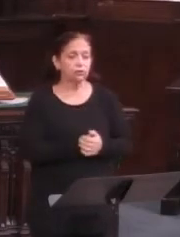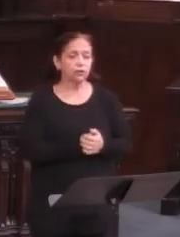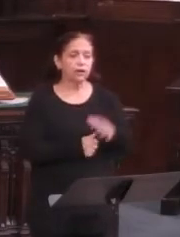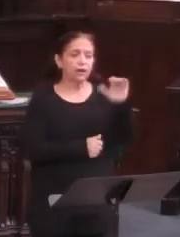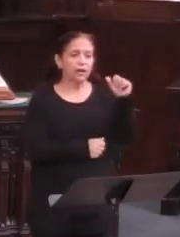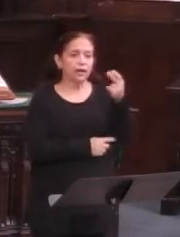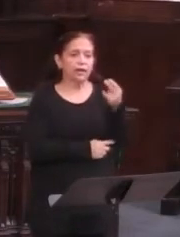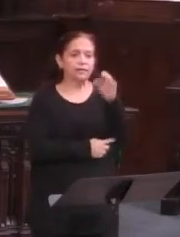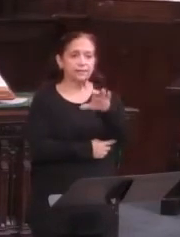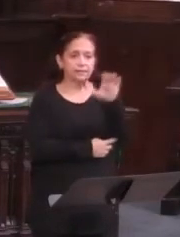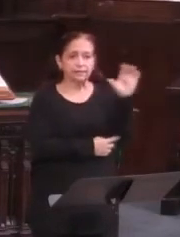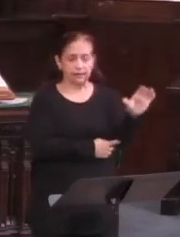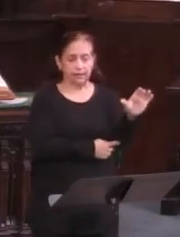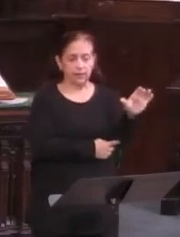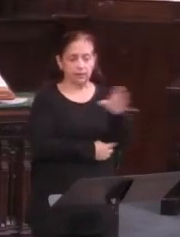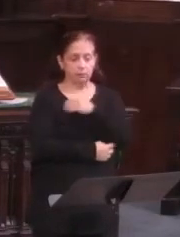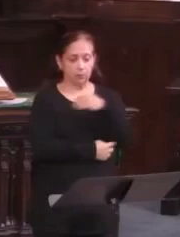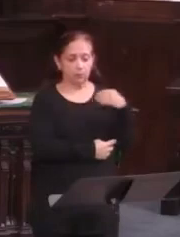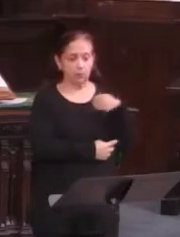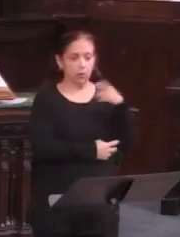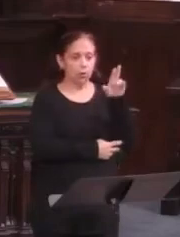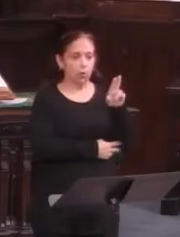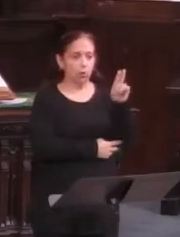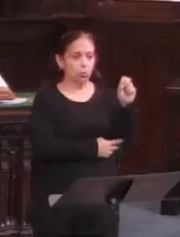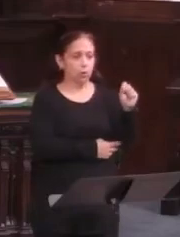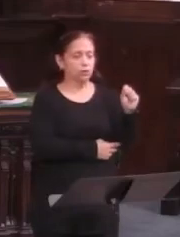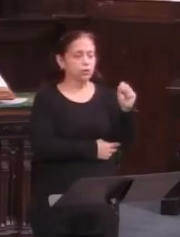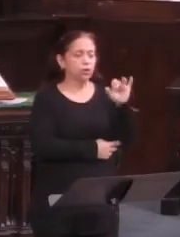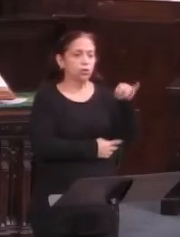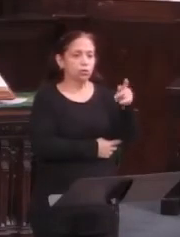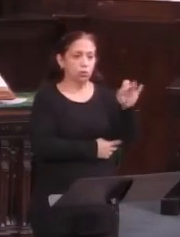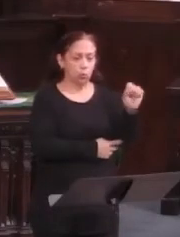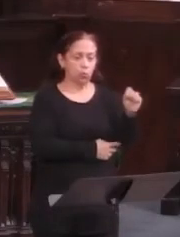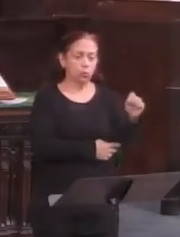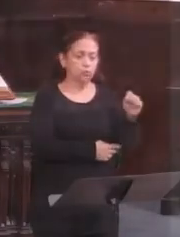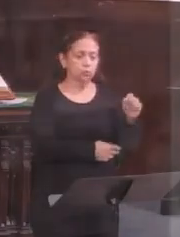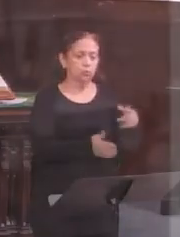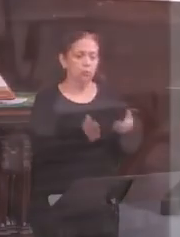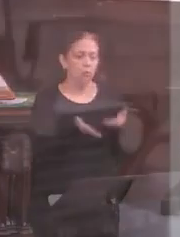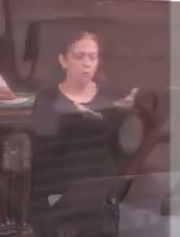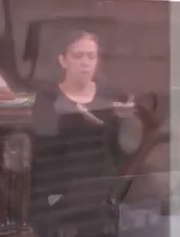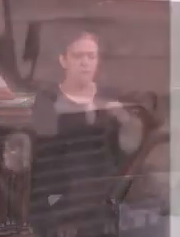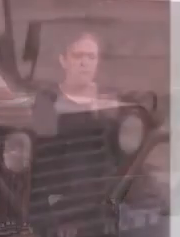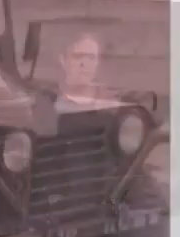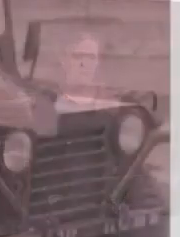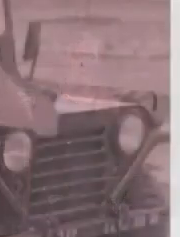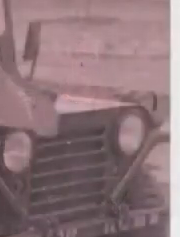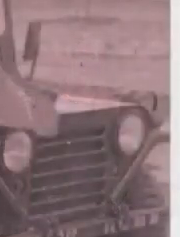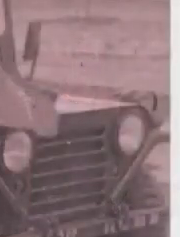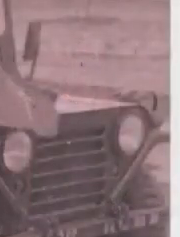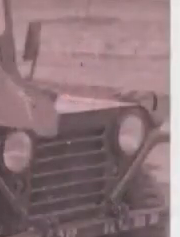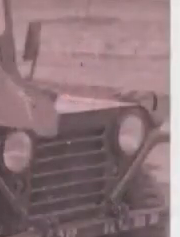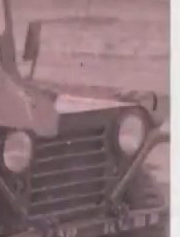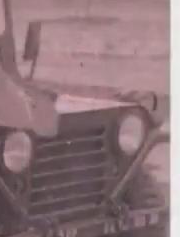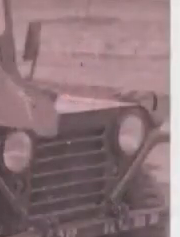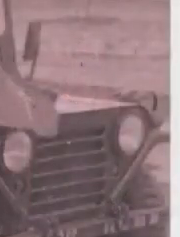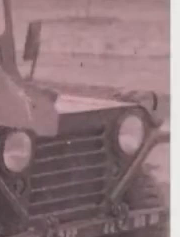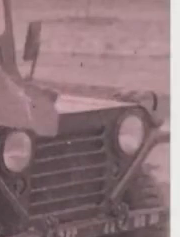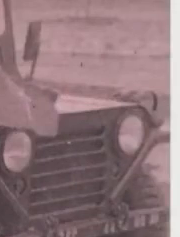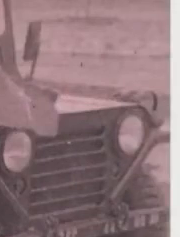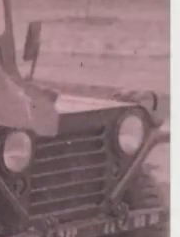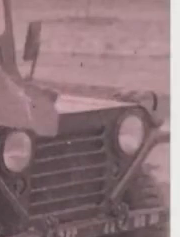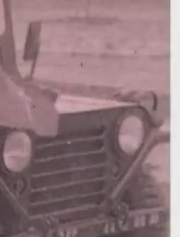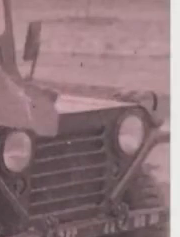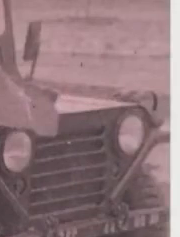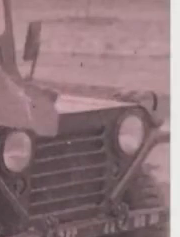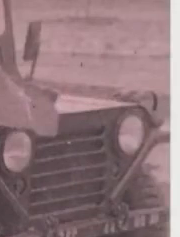Asylum Hill Congregational Church member Rush Jones offers an example of loyalty. Out of loyalty to his country, he